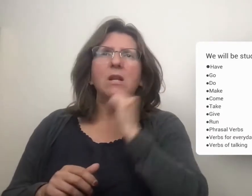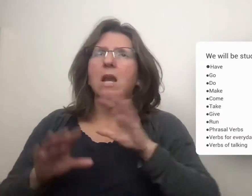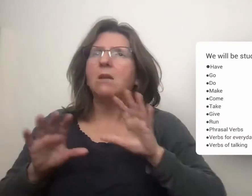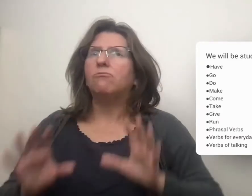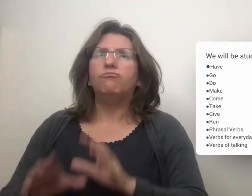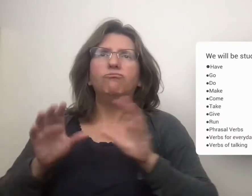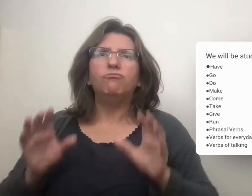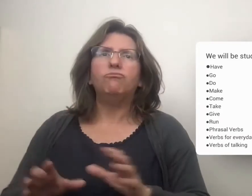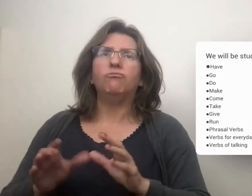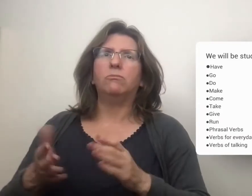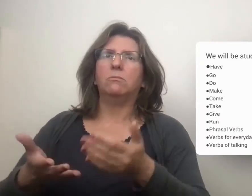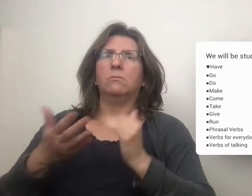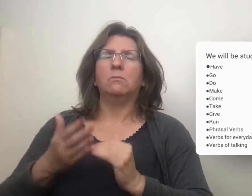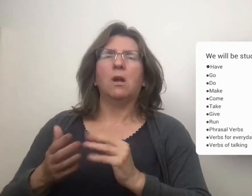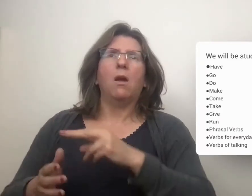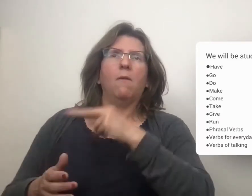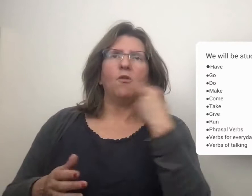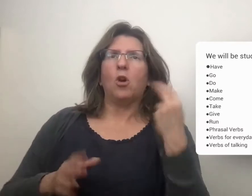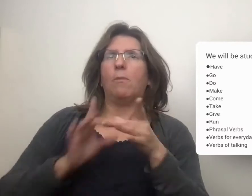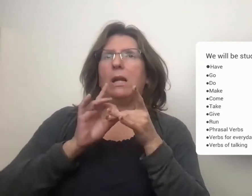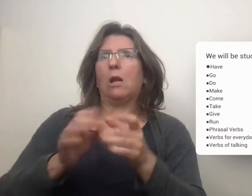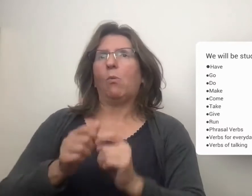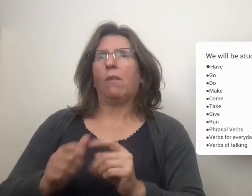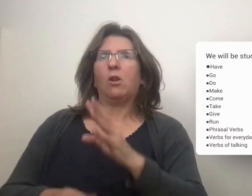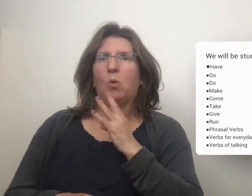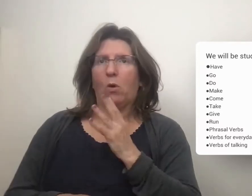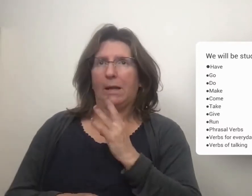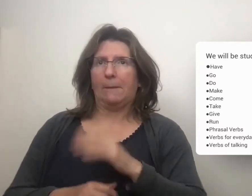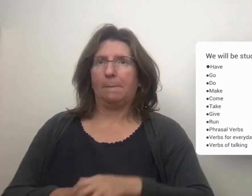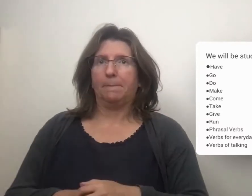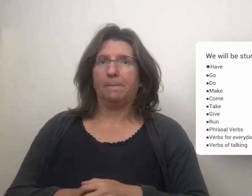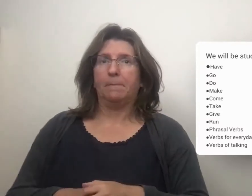We'll cover verbs for everyday actions, verbs related to speaking.